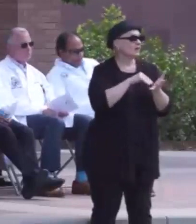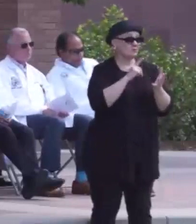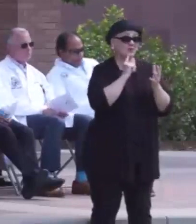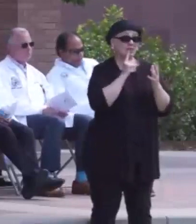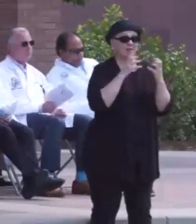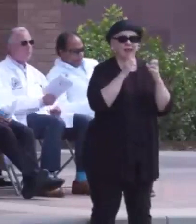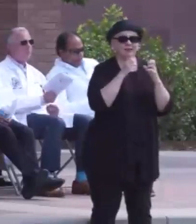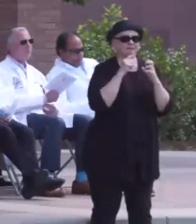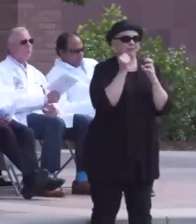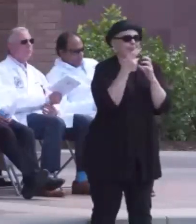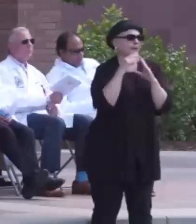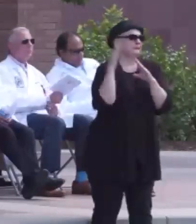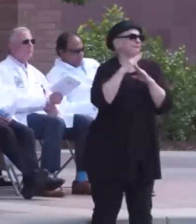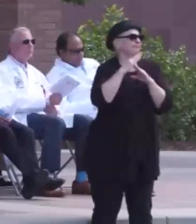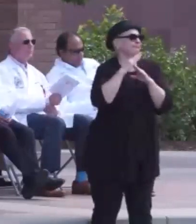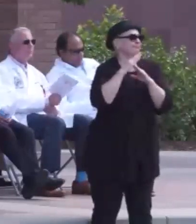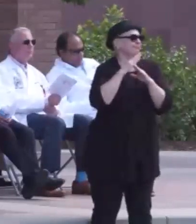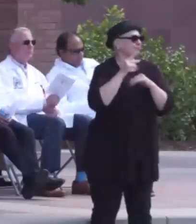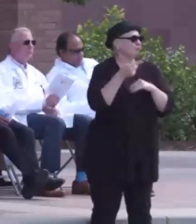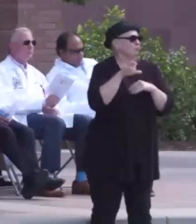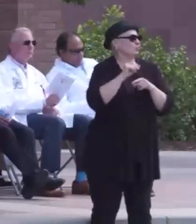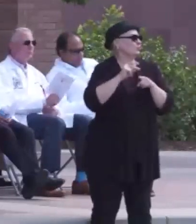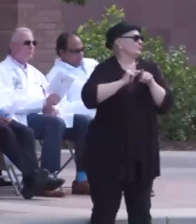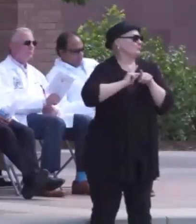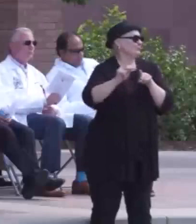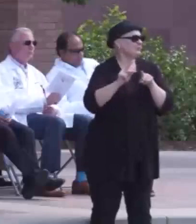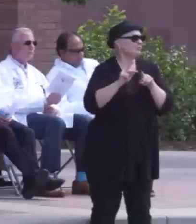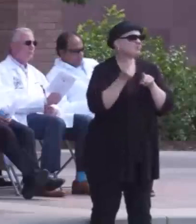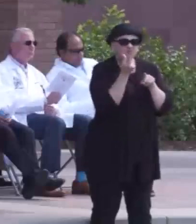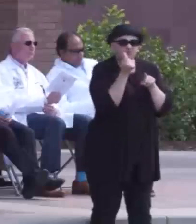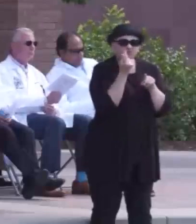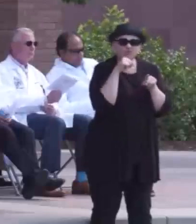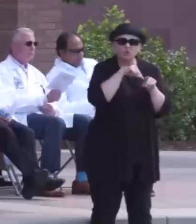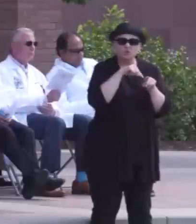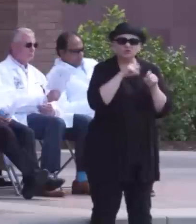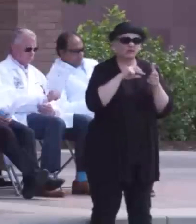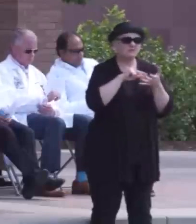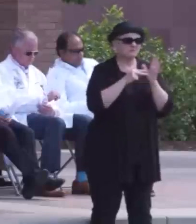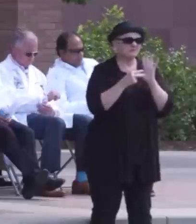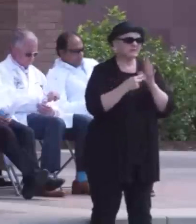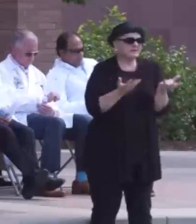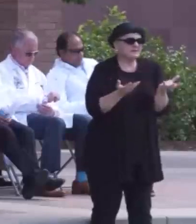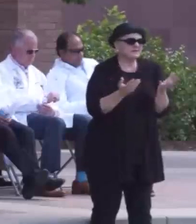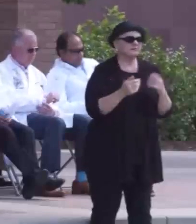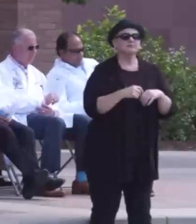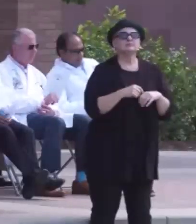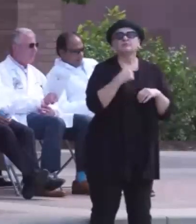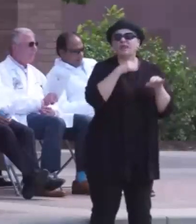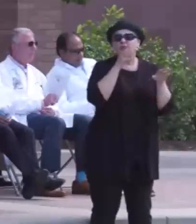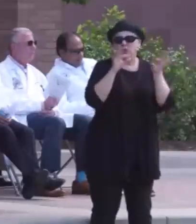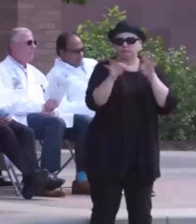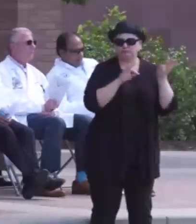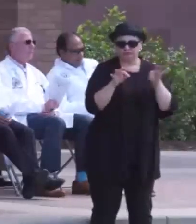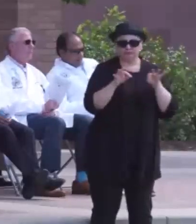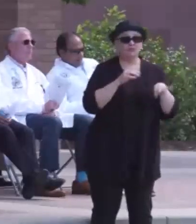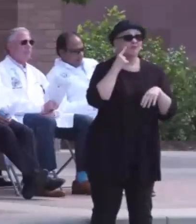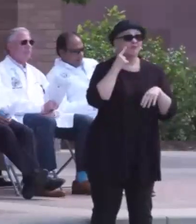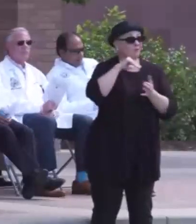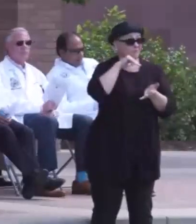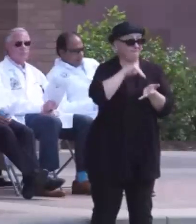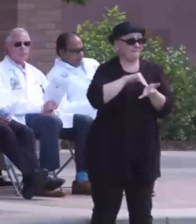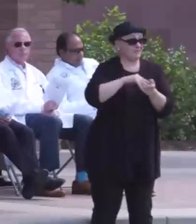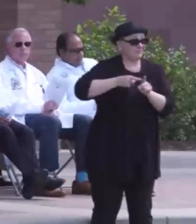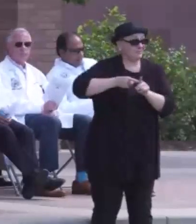professionals. But what does that actually mean? And I'll stipulate, for medicine, it does not necessarily